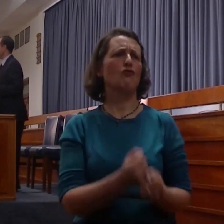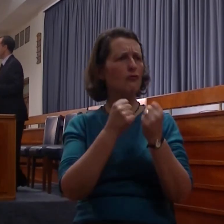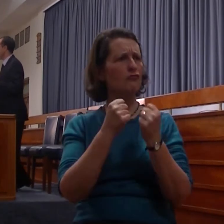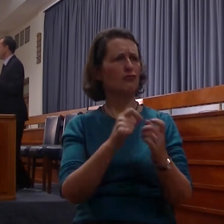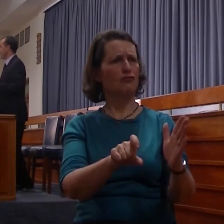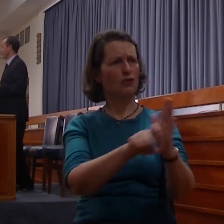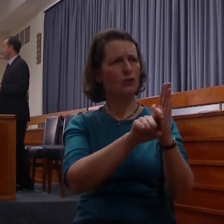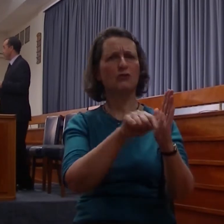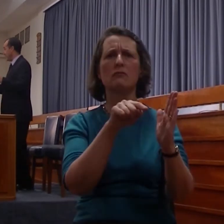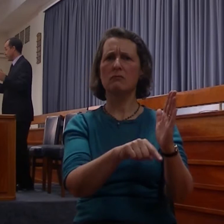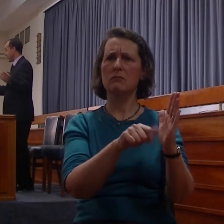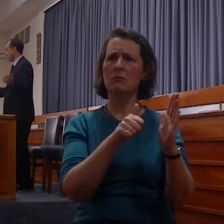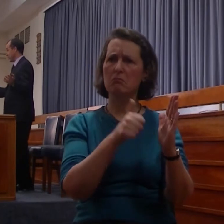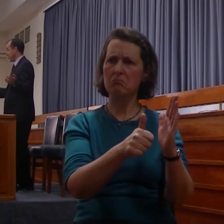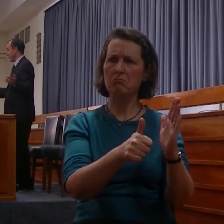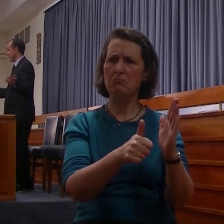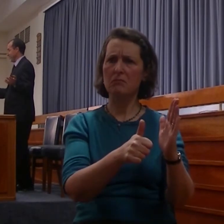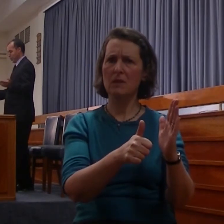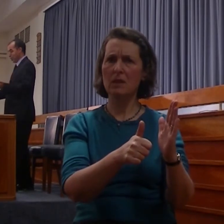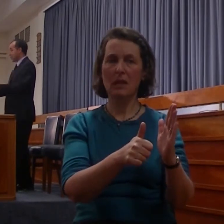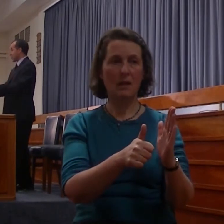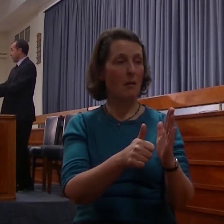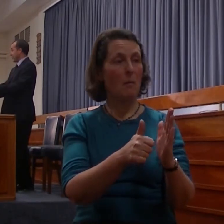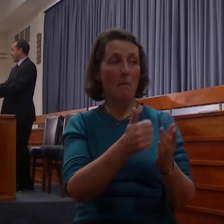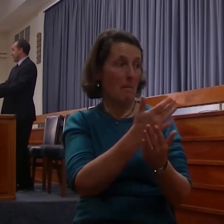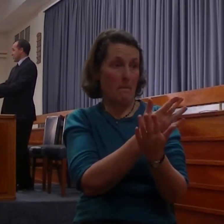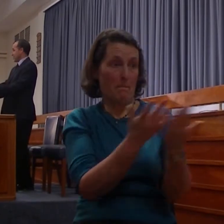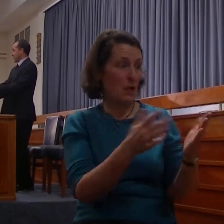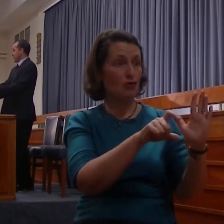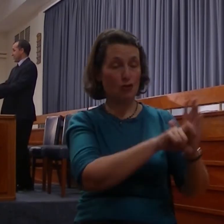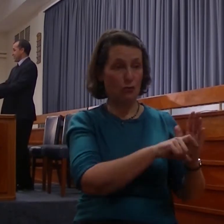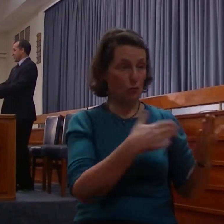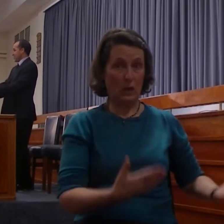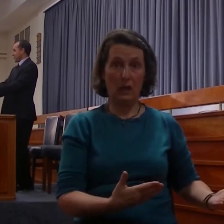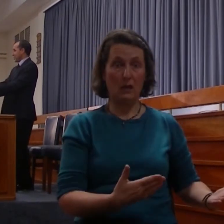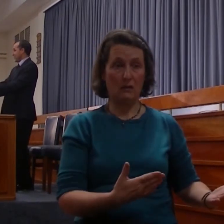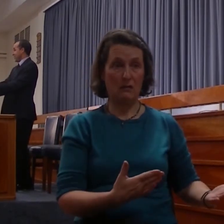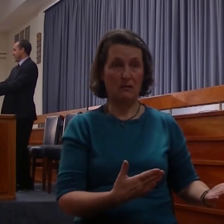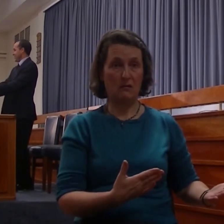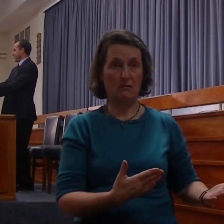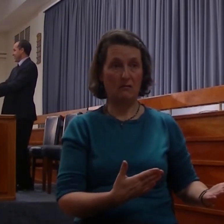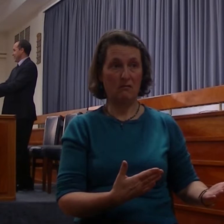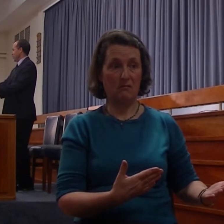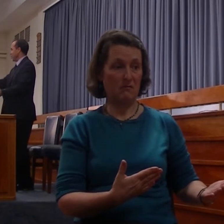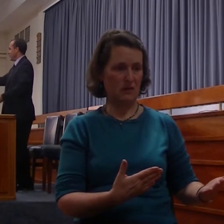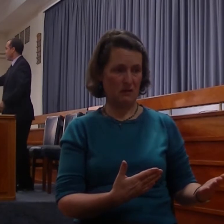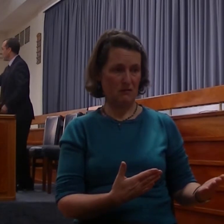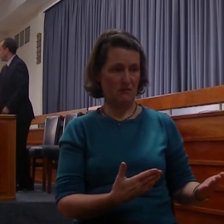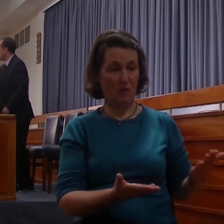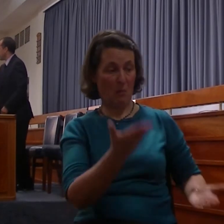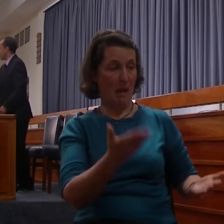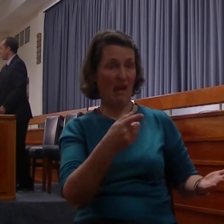Ephesus, we may say, oh, what a great church. Good for them. Good for them. Many churches